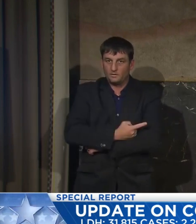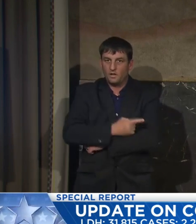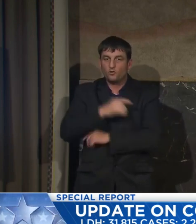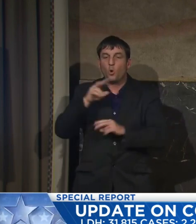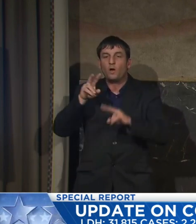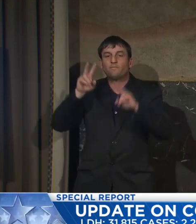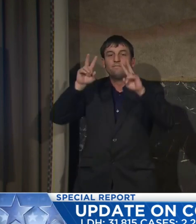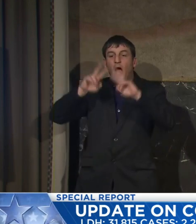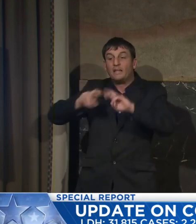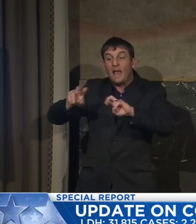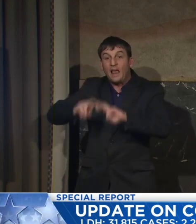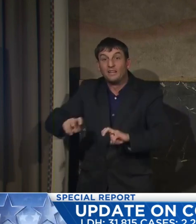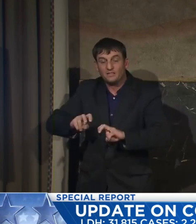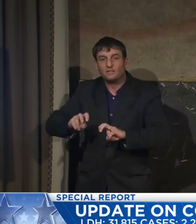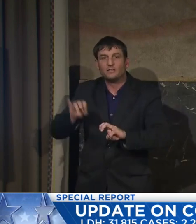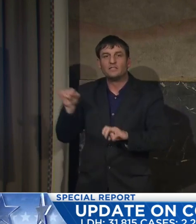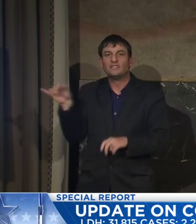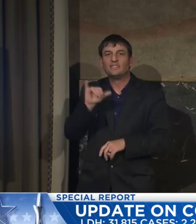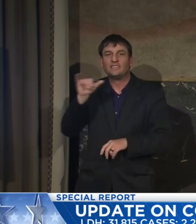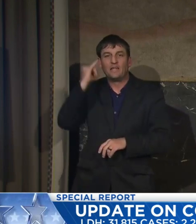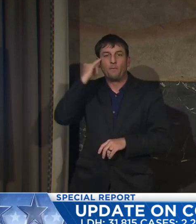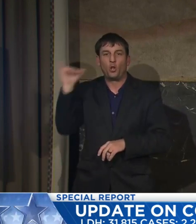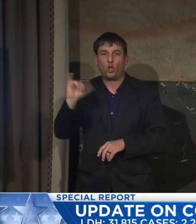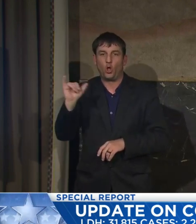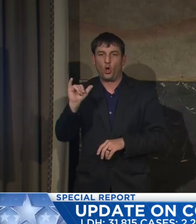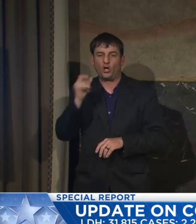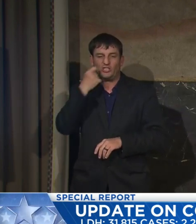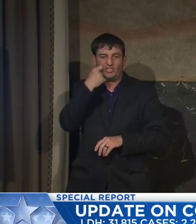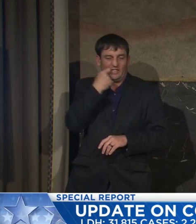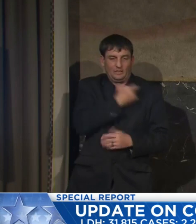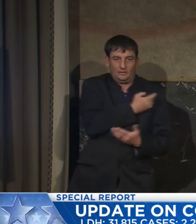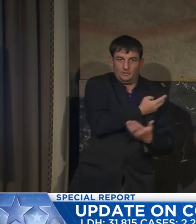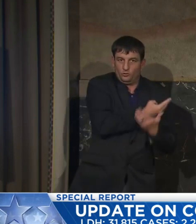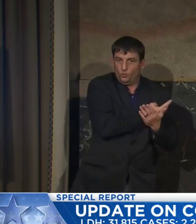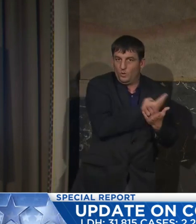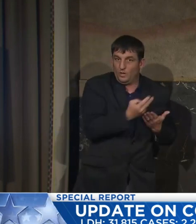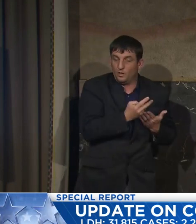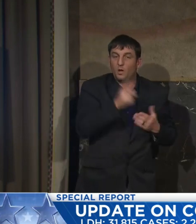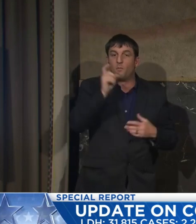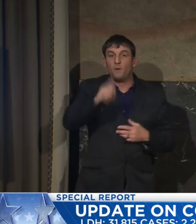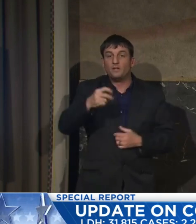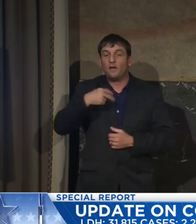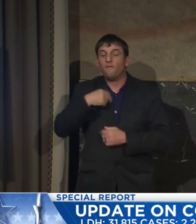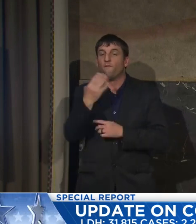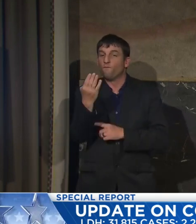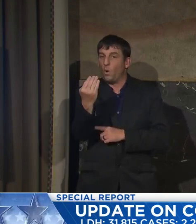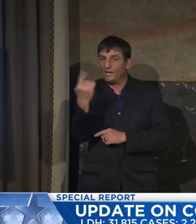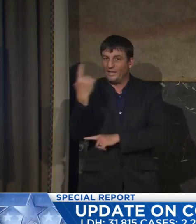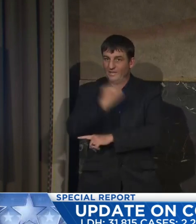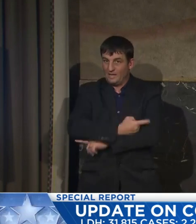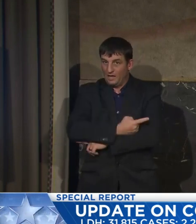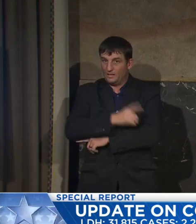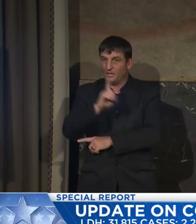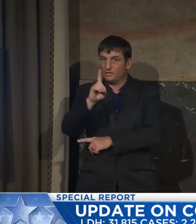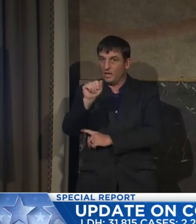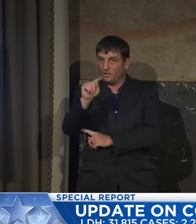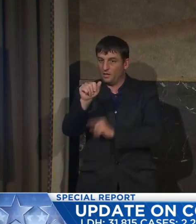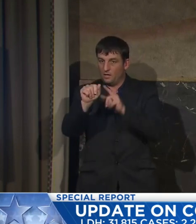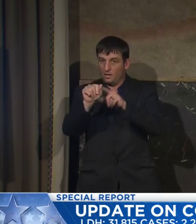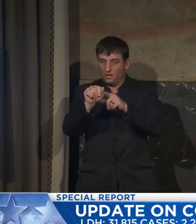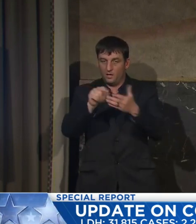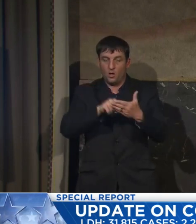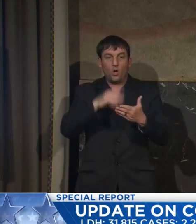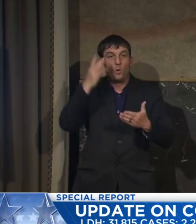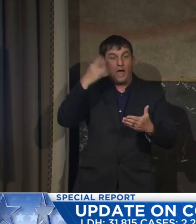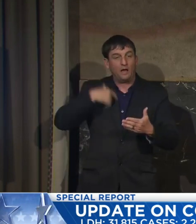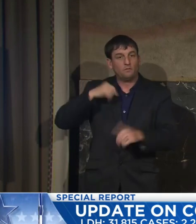similar to what we just went through. And because you have to have 14 days worth of data to look at, it seems prudent to me to put this order in